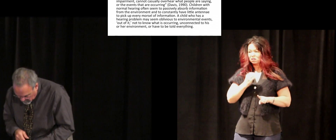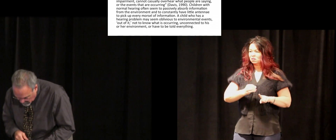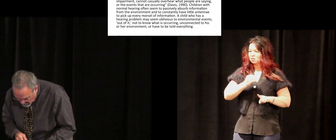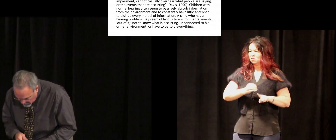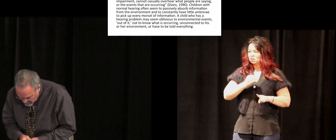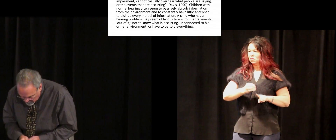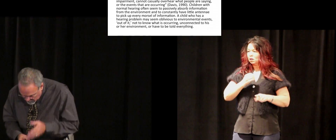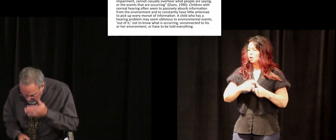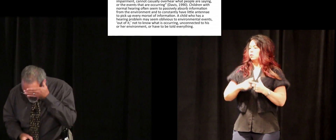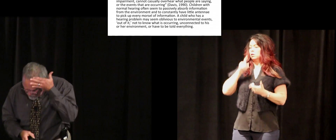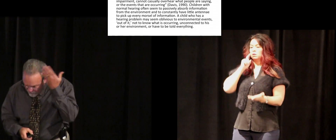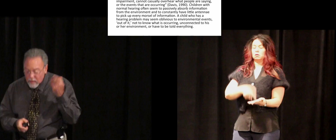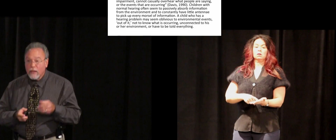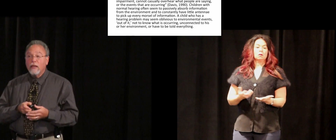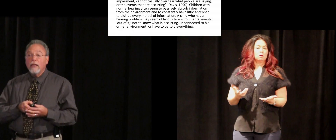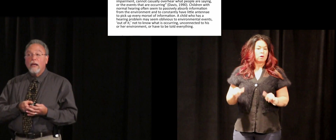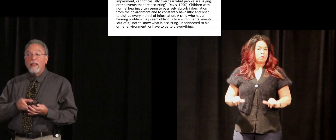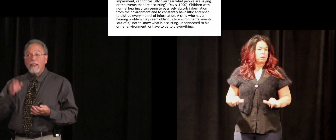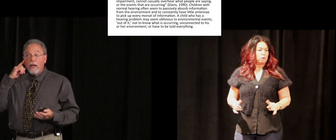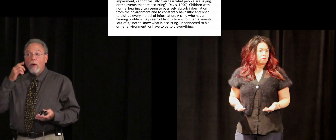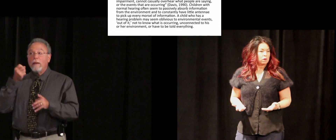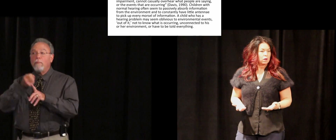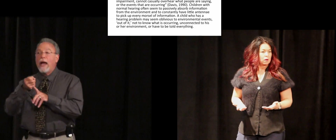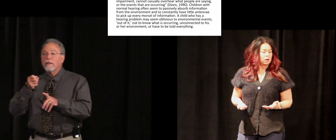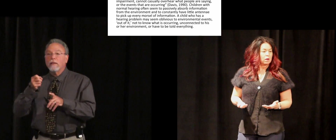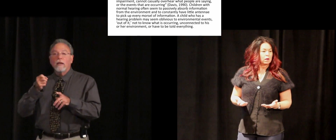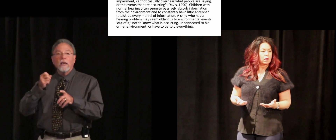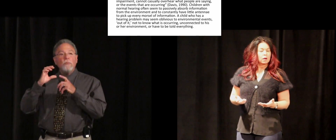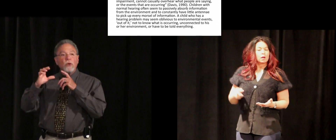Improve it. Okay, off on a tangent, sorry.